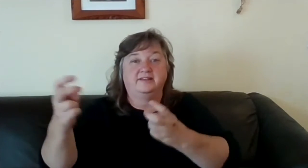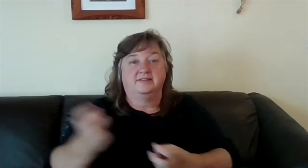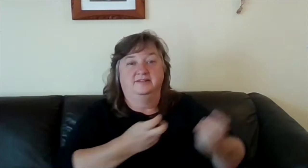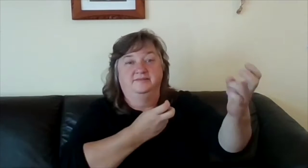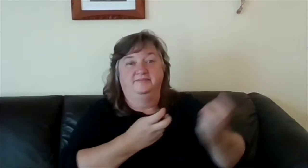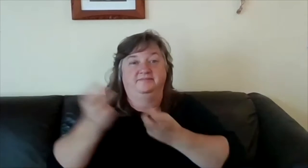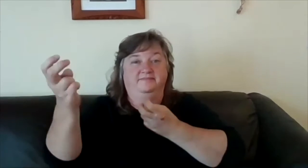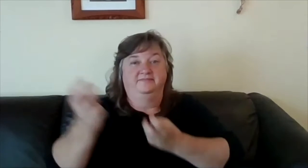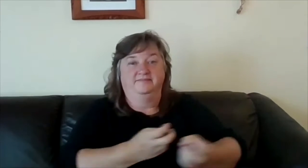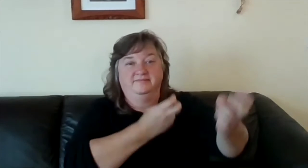Rollerskate.